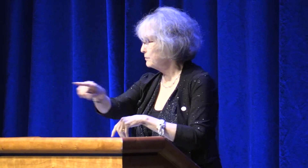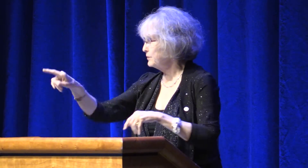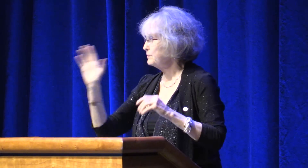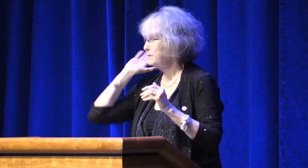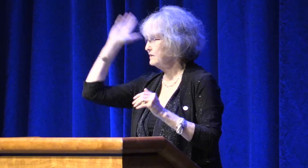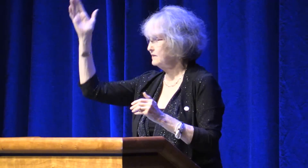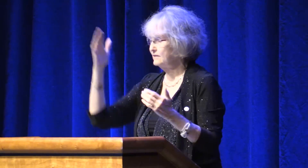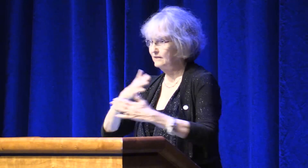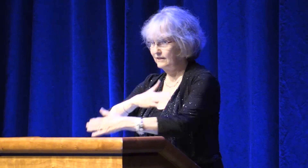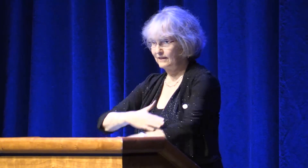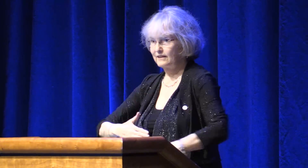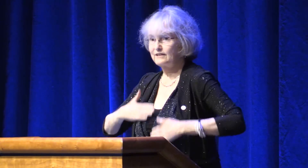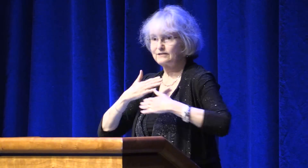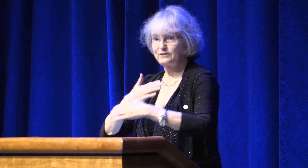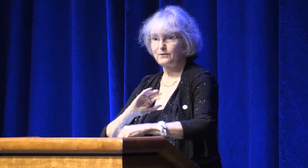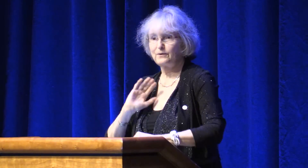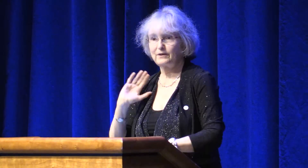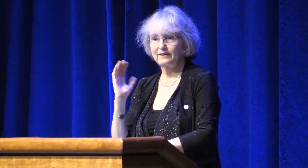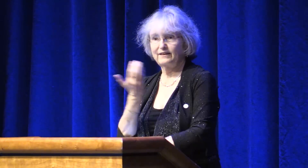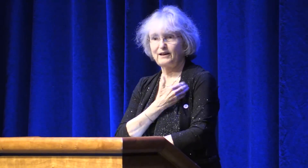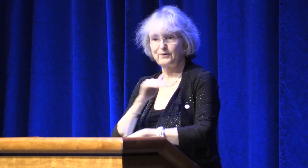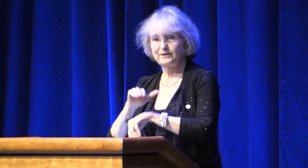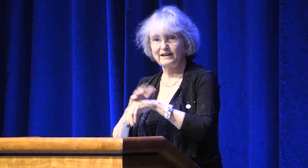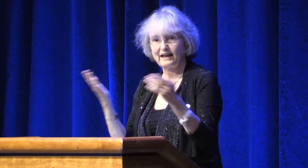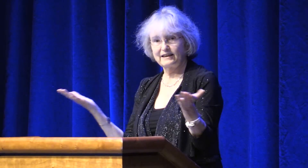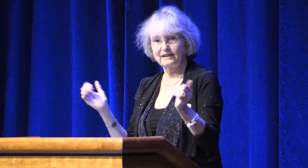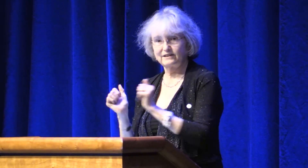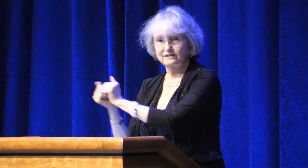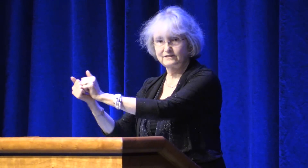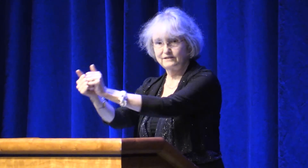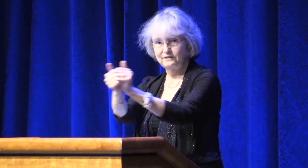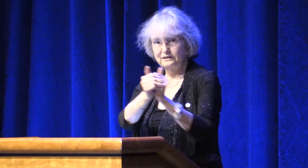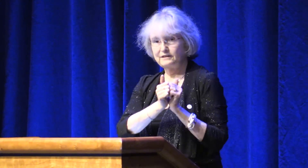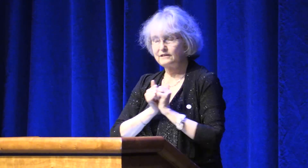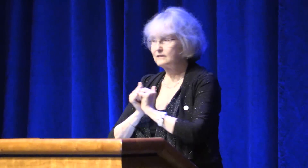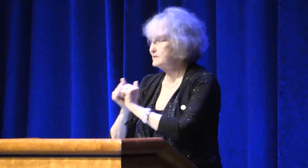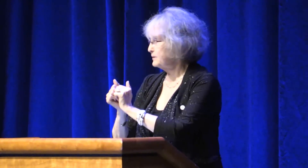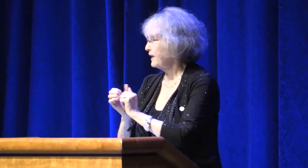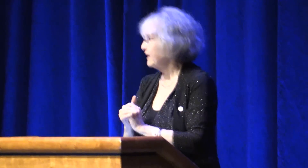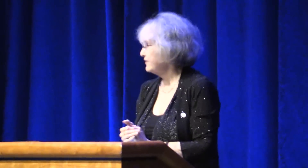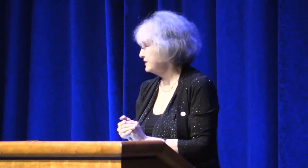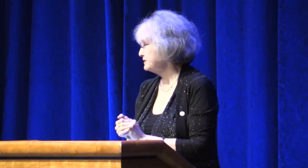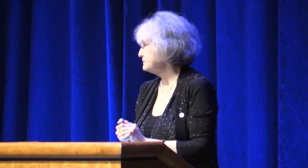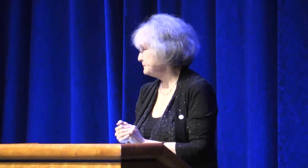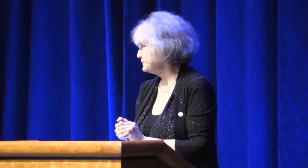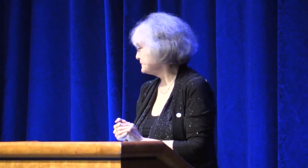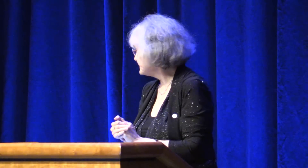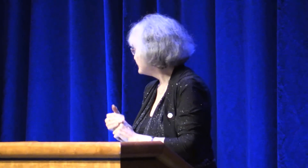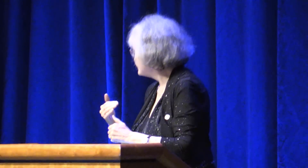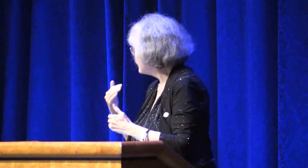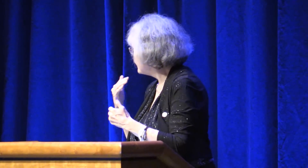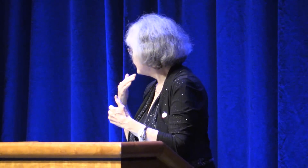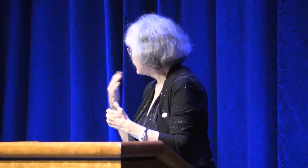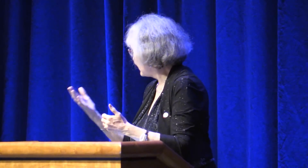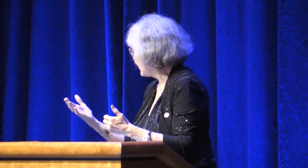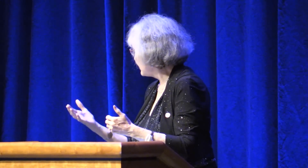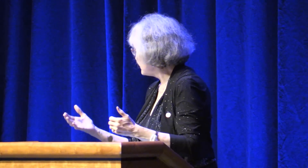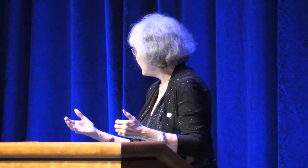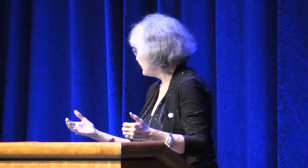And I hope that you will enjoy the rest of the evening with new and old friends.